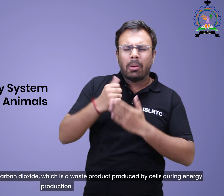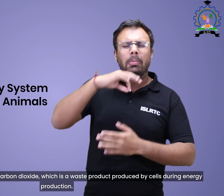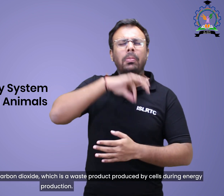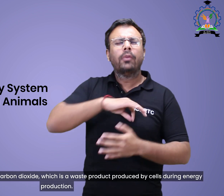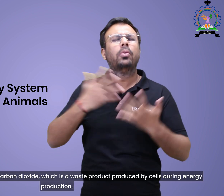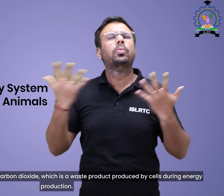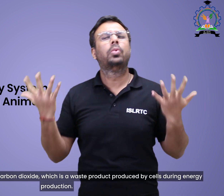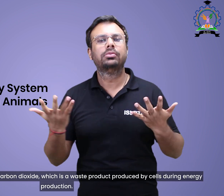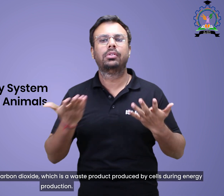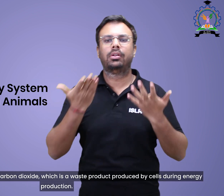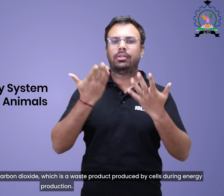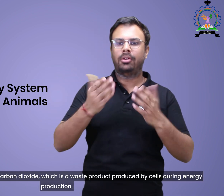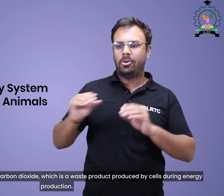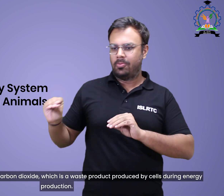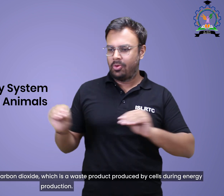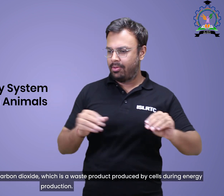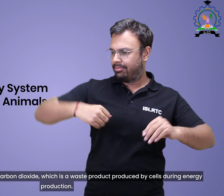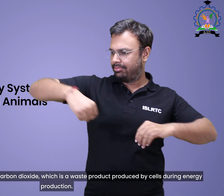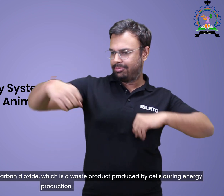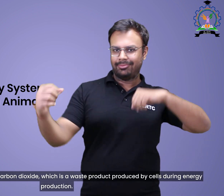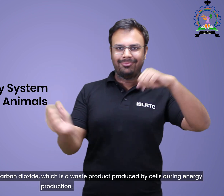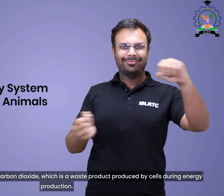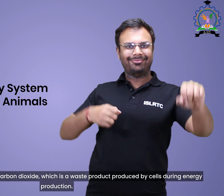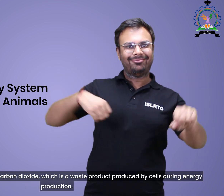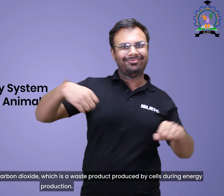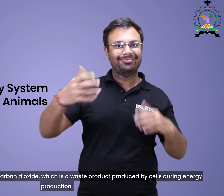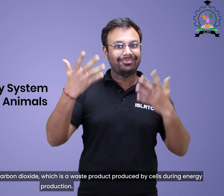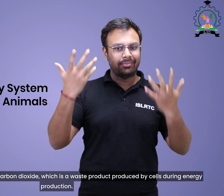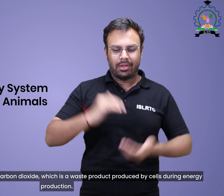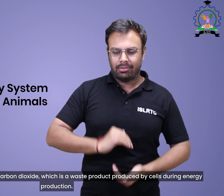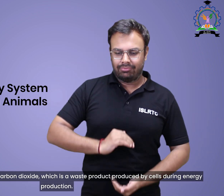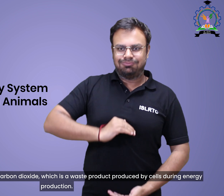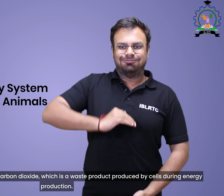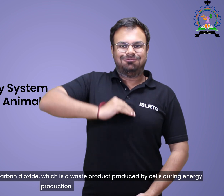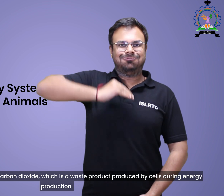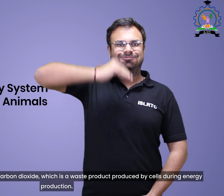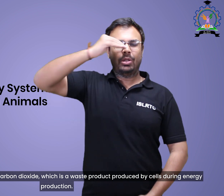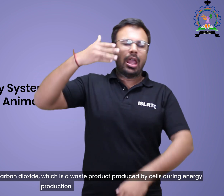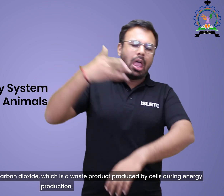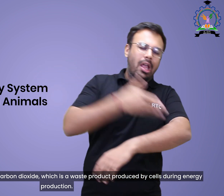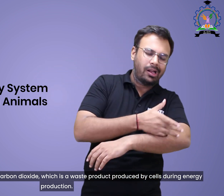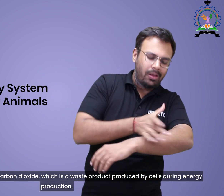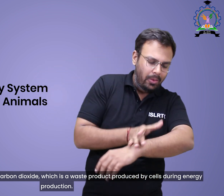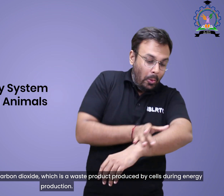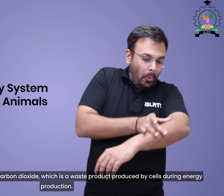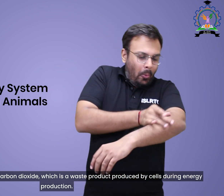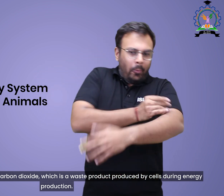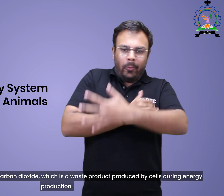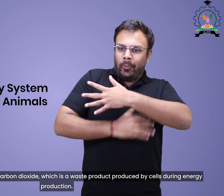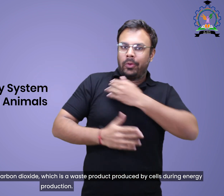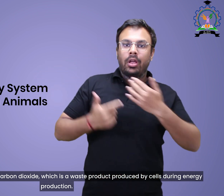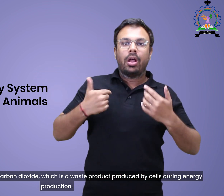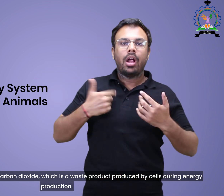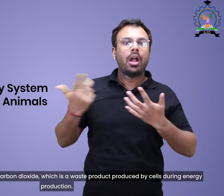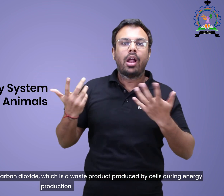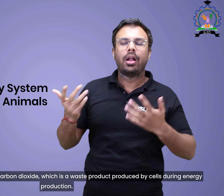Respiration also helps remove carbon dioxide, which is a waste product produced by cells during energy production.